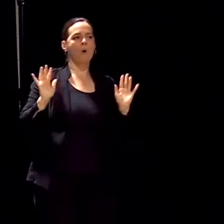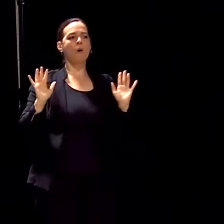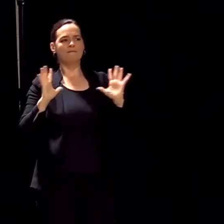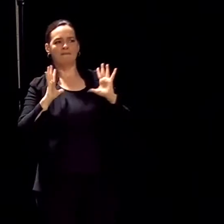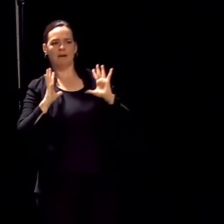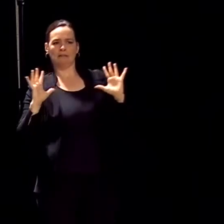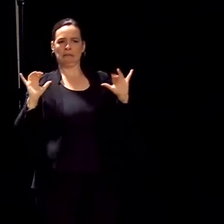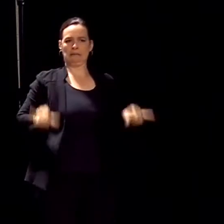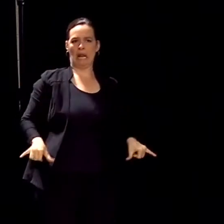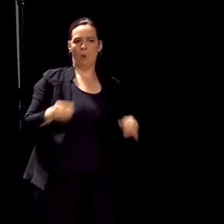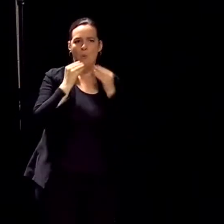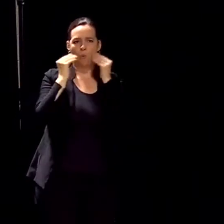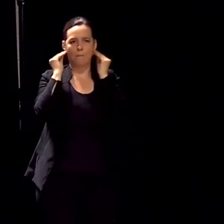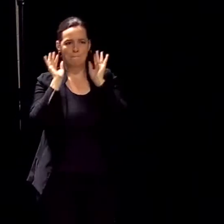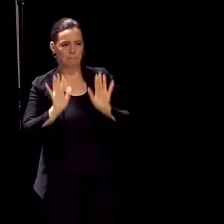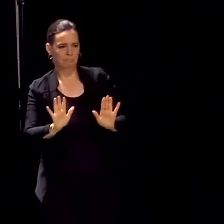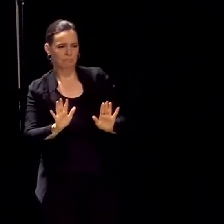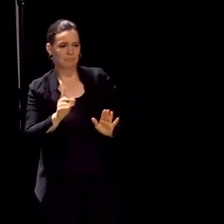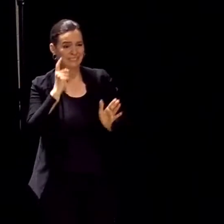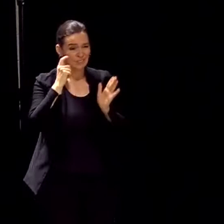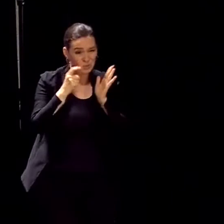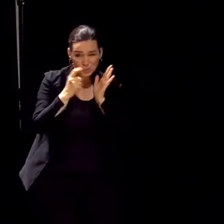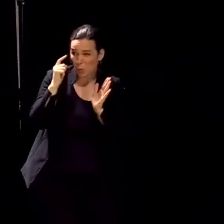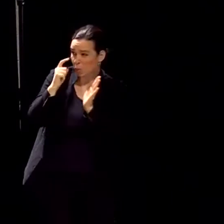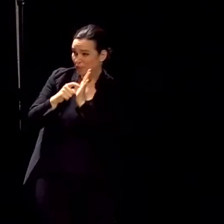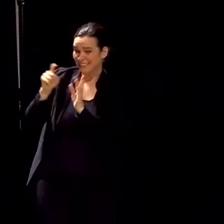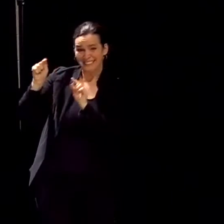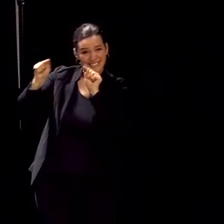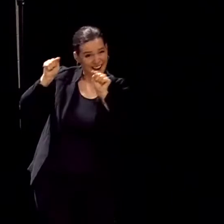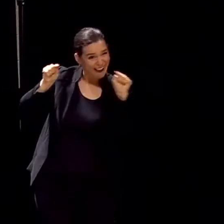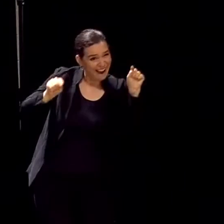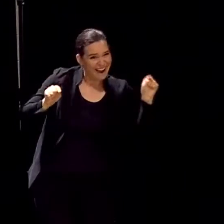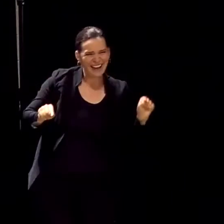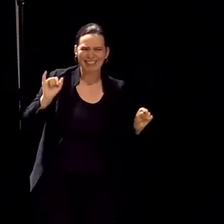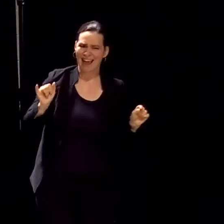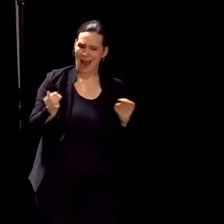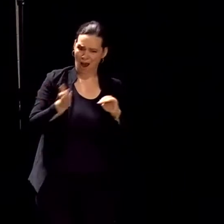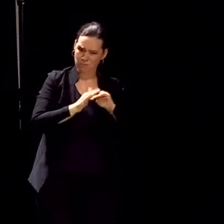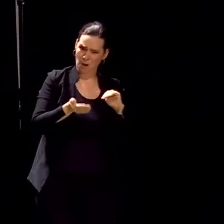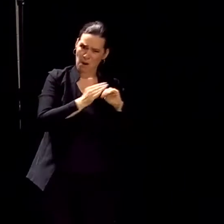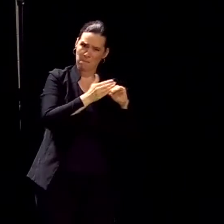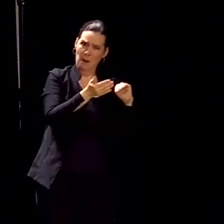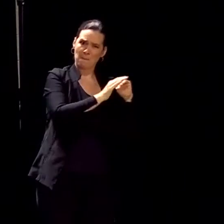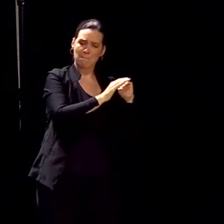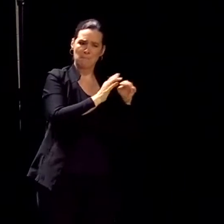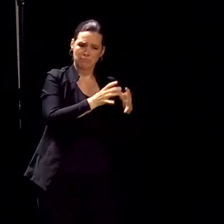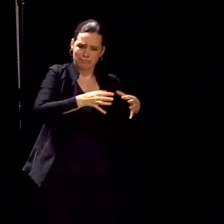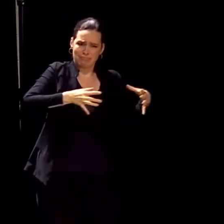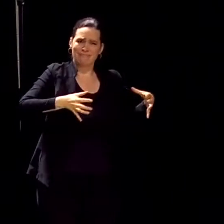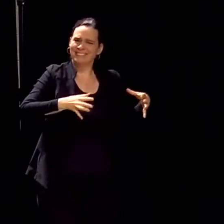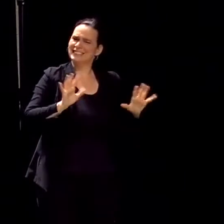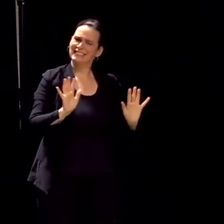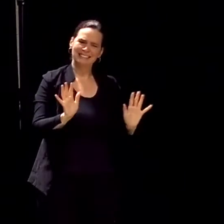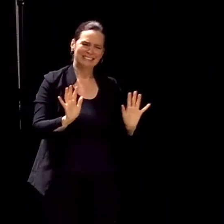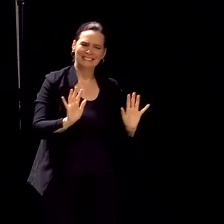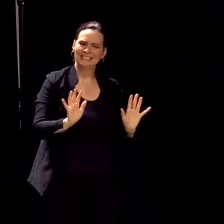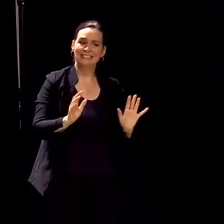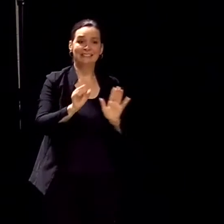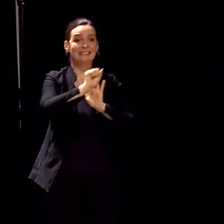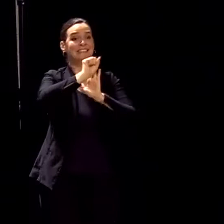can see from the dots, this is the data. This is what it looks like. This is what the state sees when